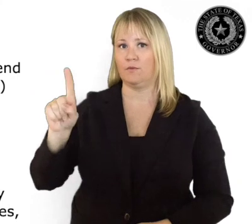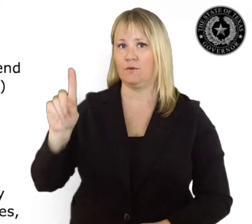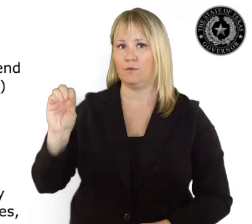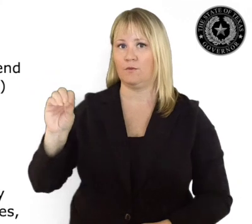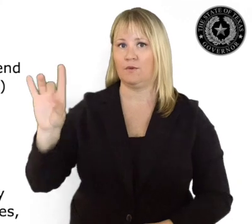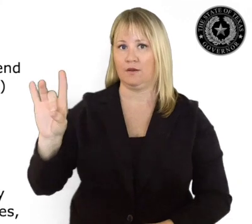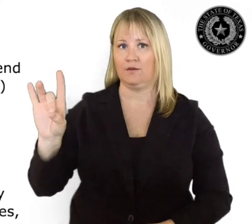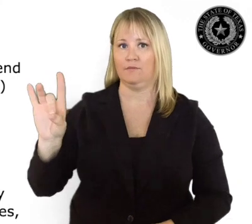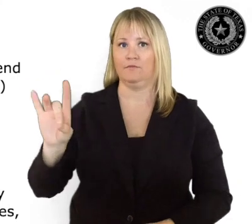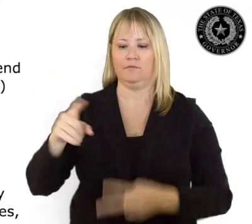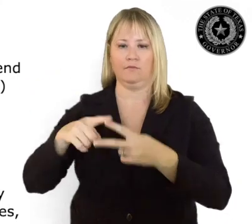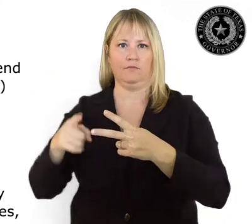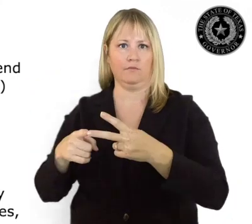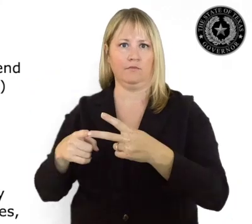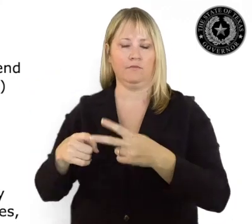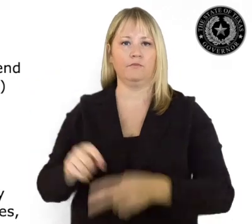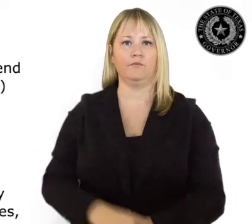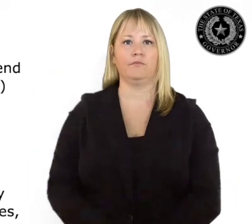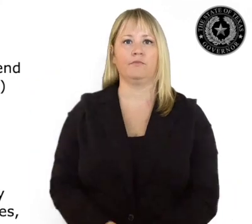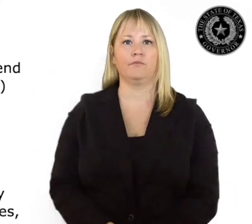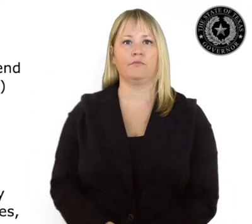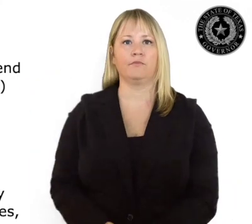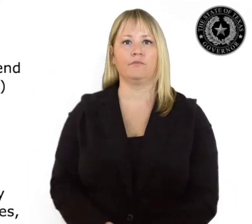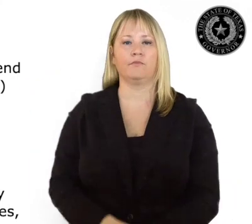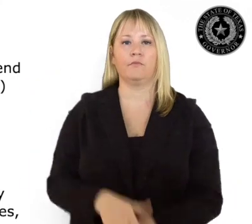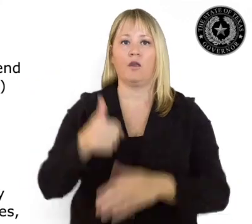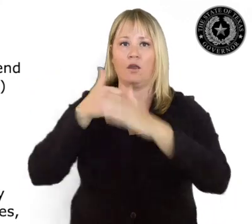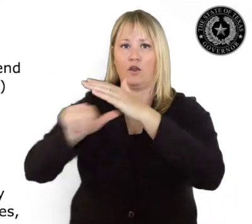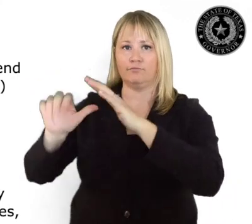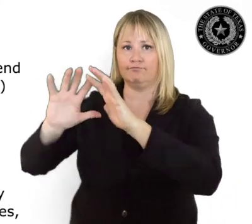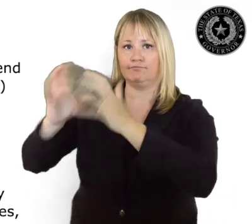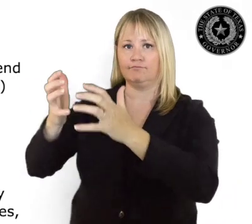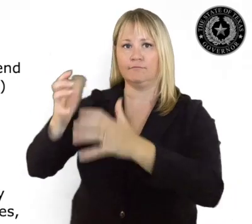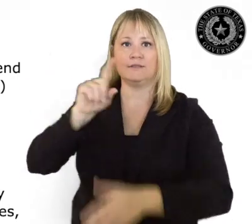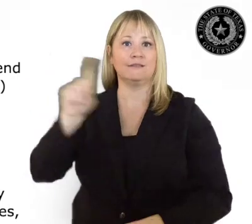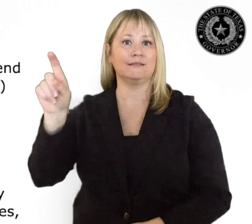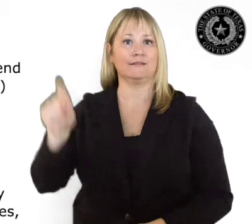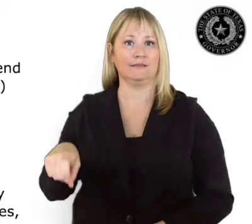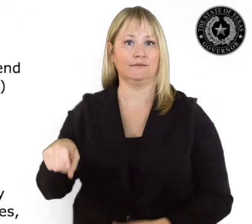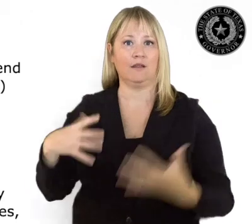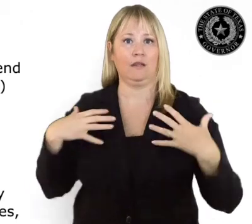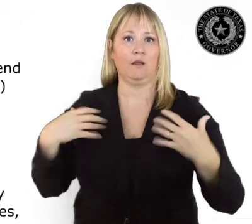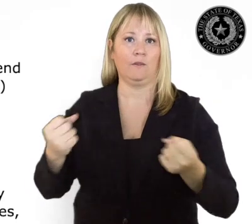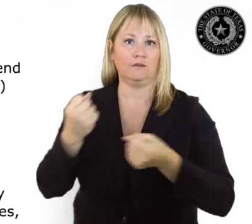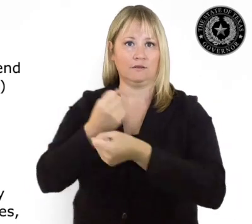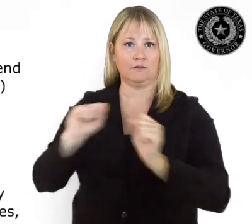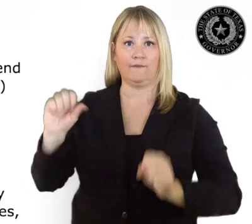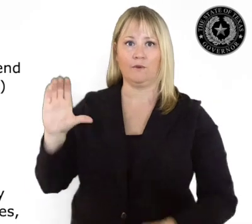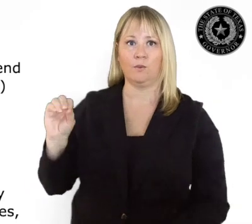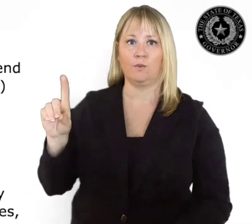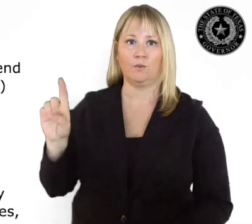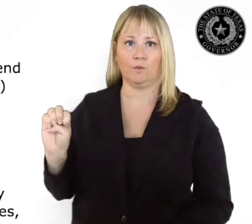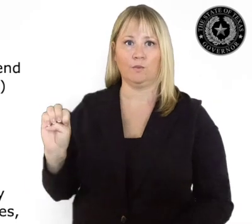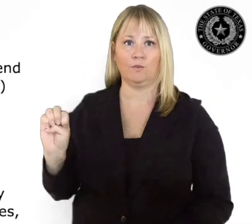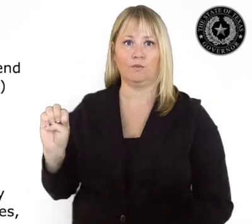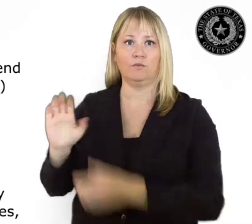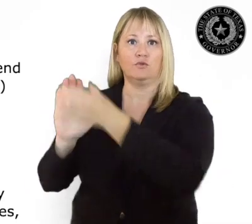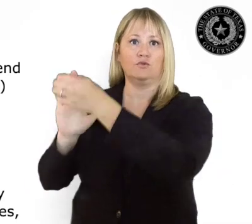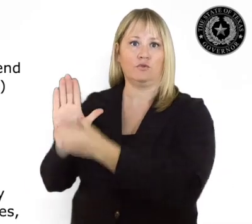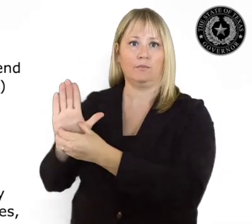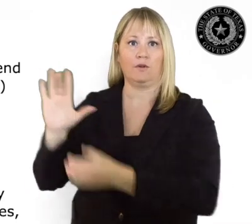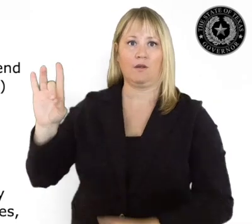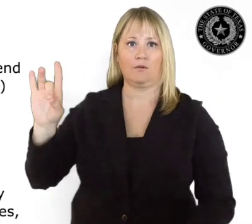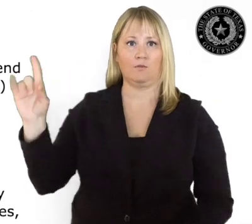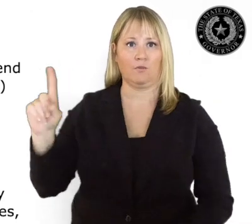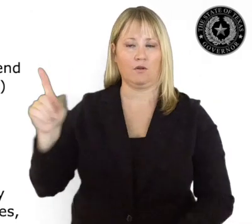418.1015B and 418.108 of the Texas Government Code, Chapter 81, Subchapter E of the Texas